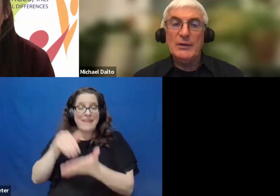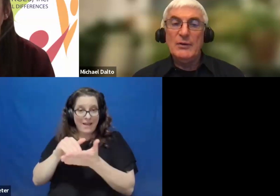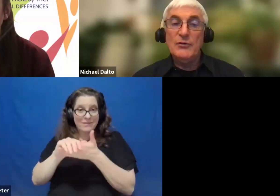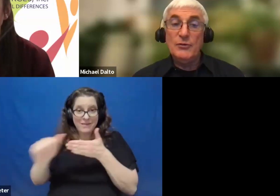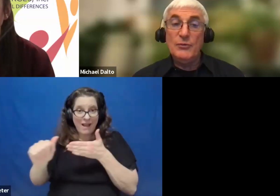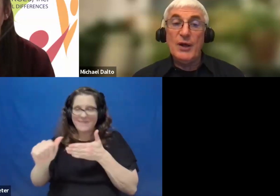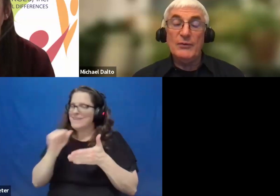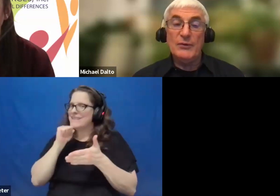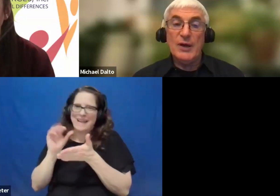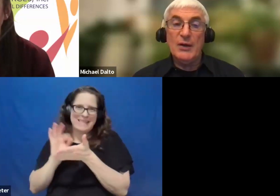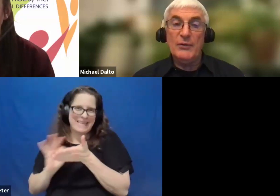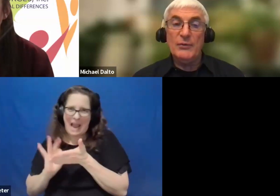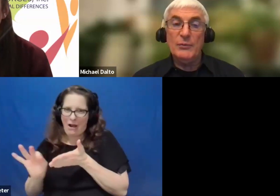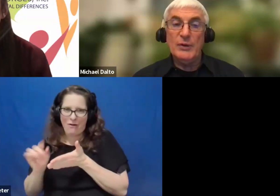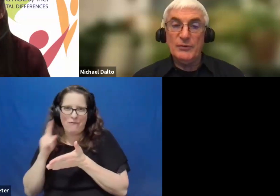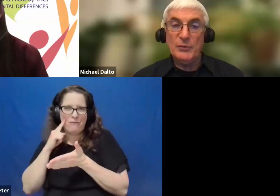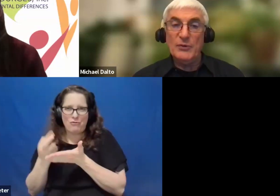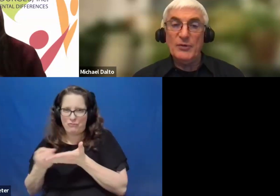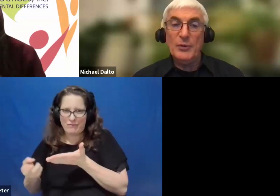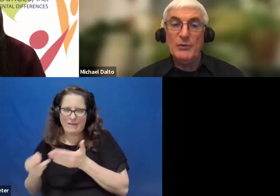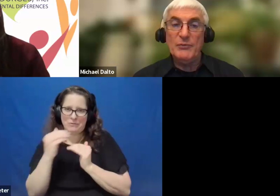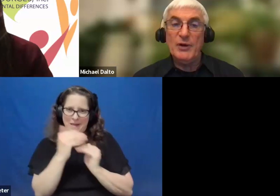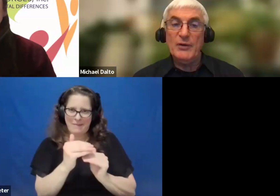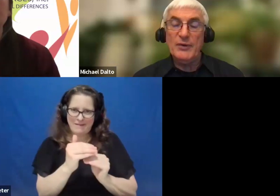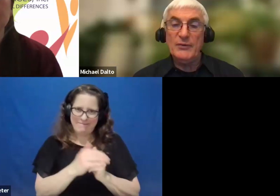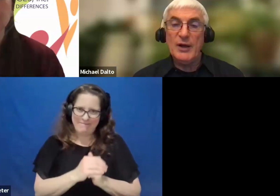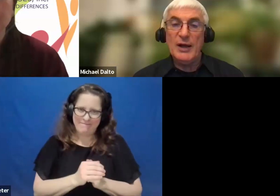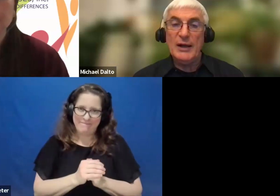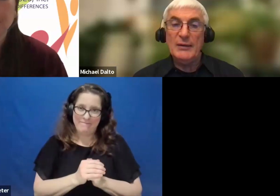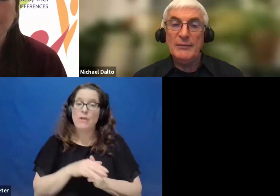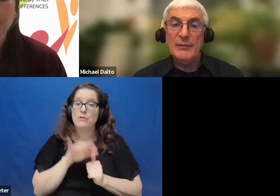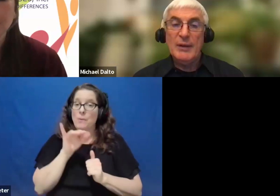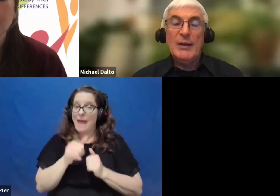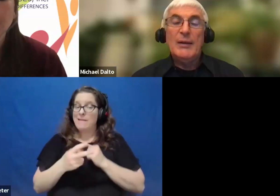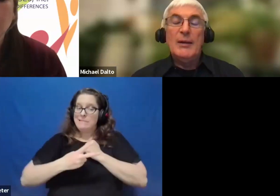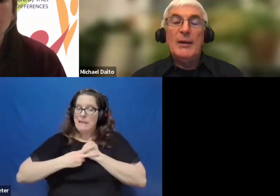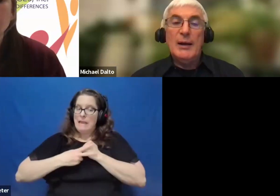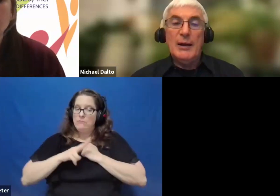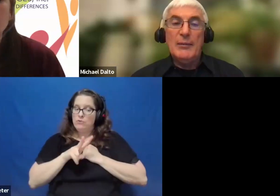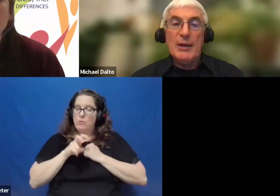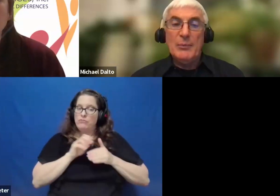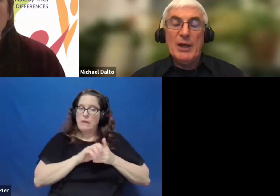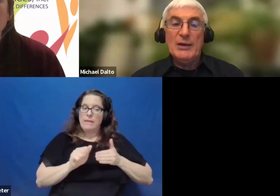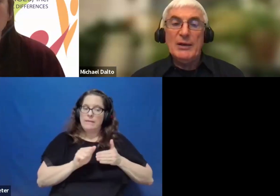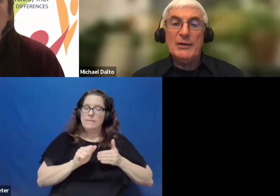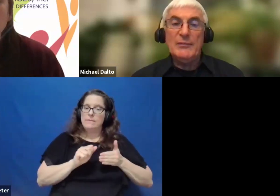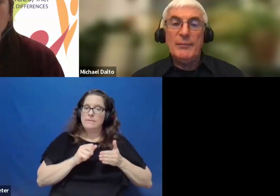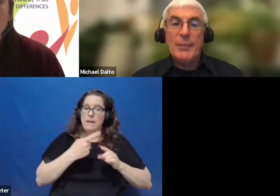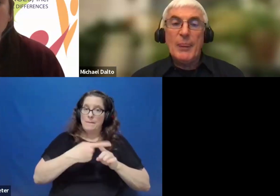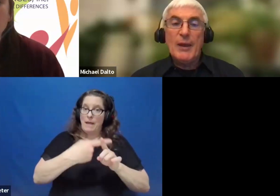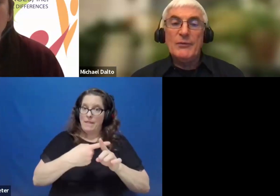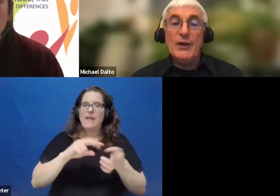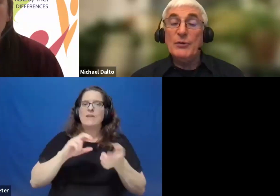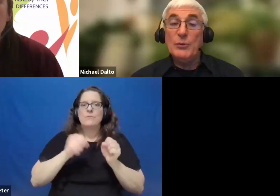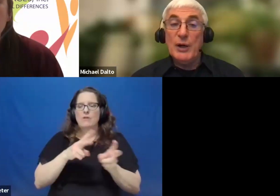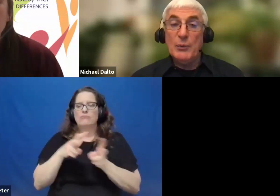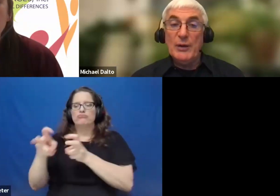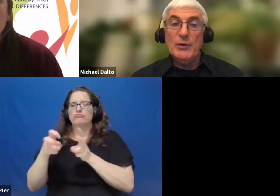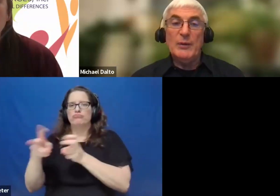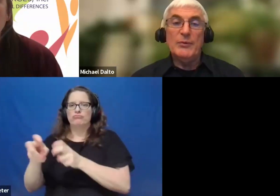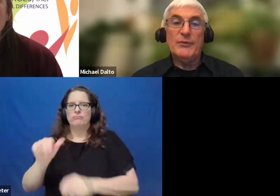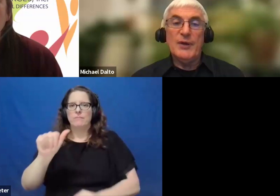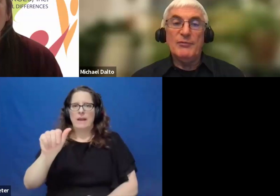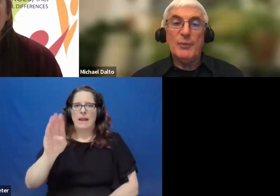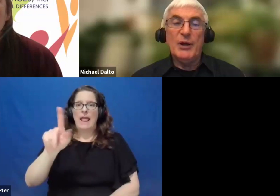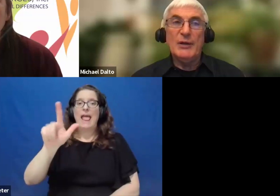the $2,000 resource limit for SSI and Medicaid. So that's a great way to